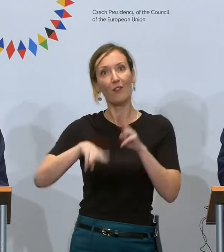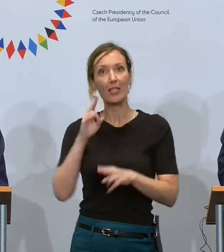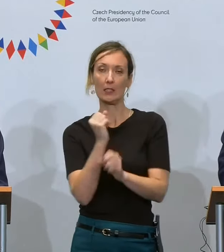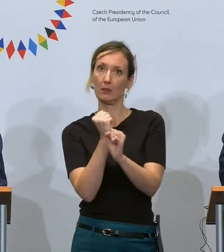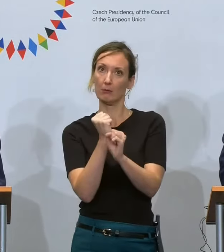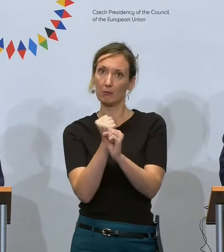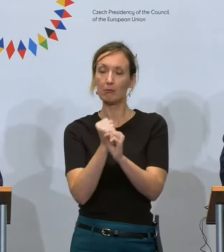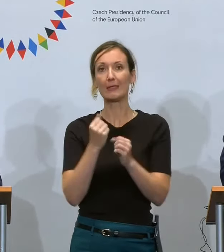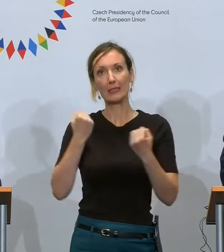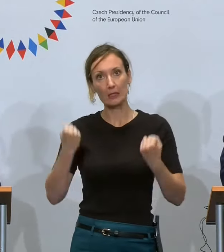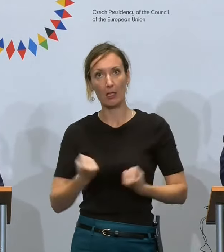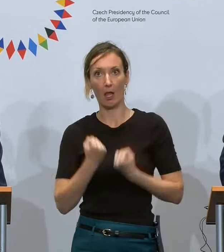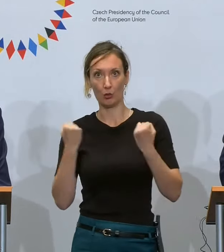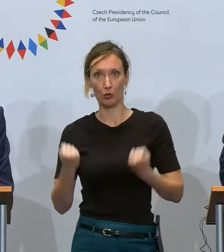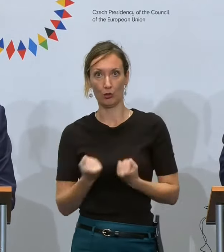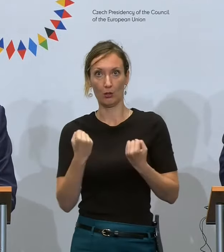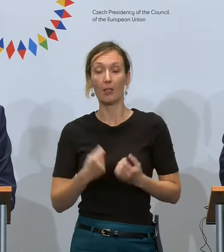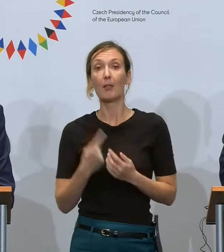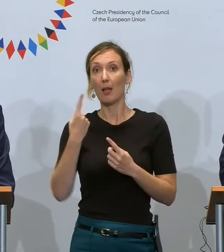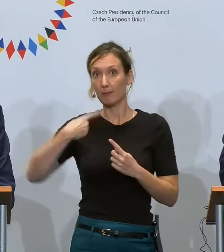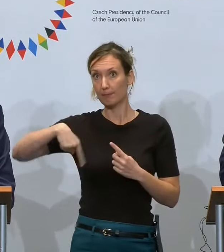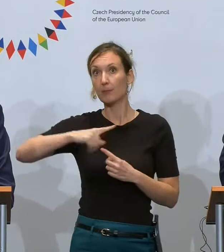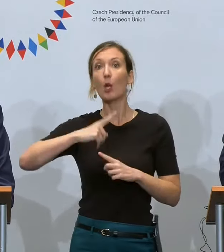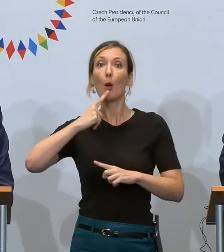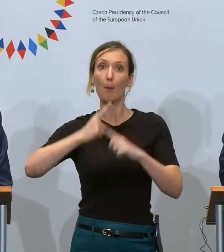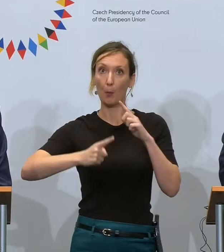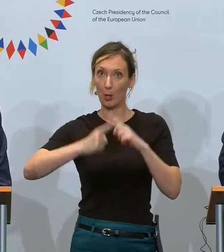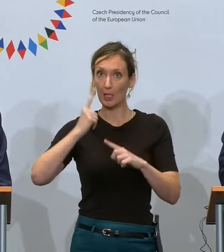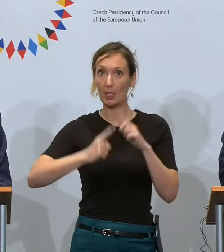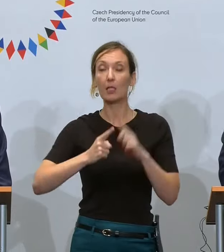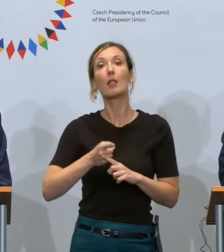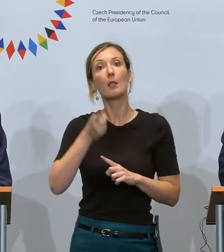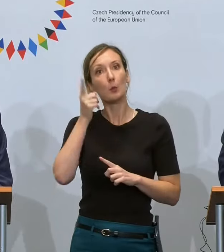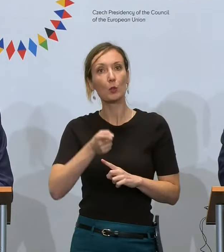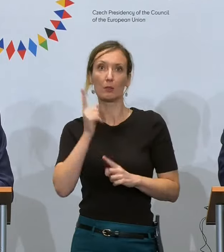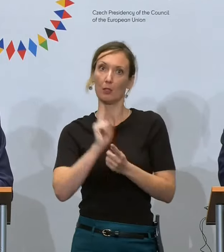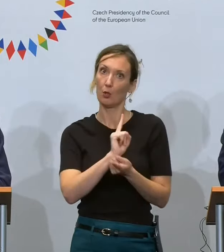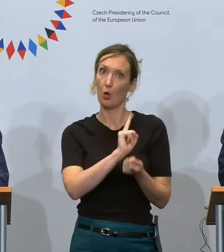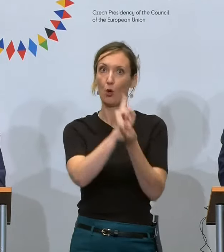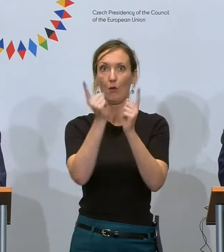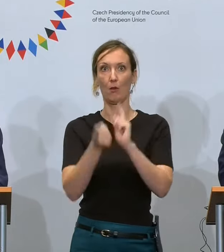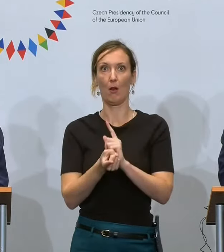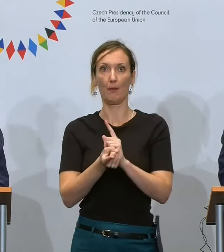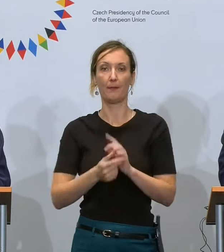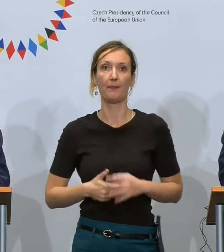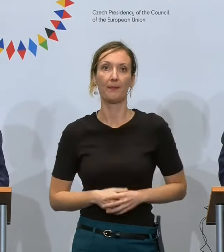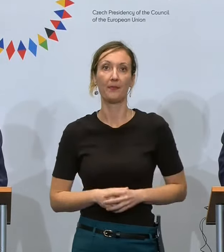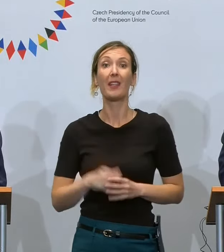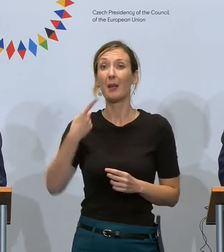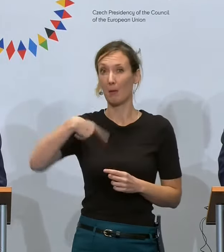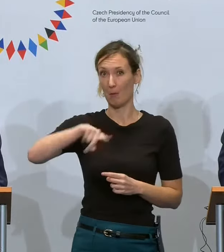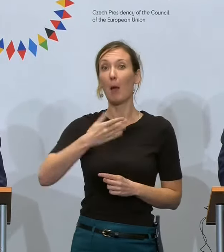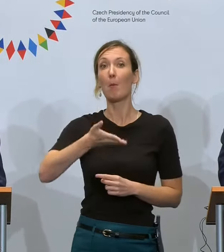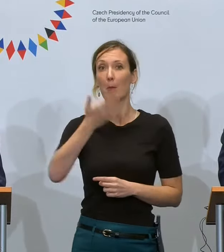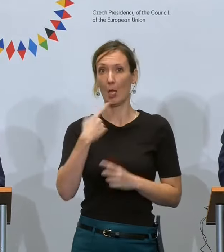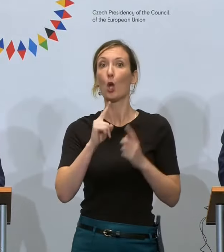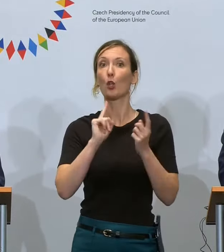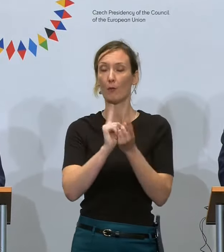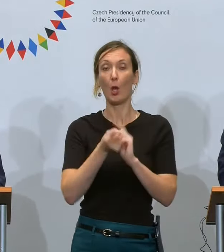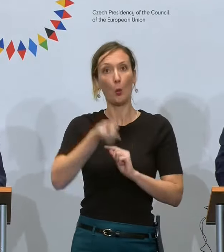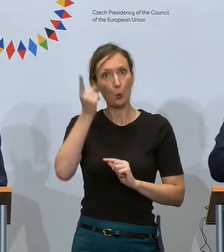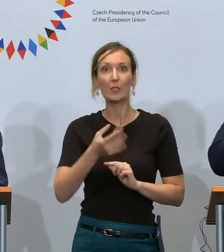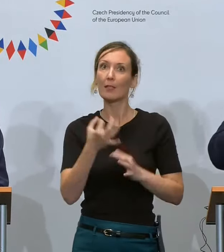agreed politically, this is not a legal text, but it's a political agreement, we agree that some has to be